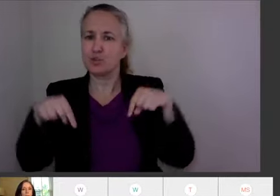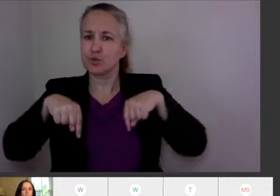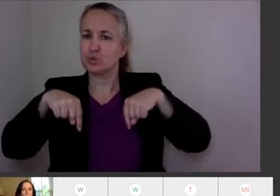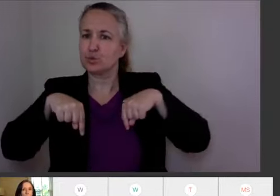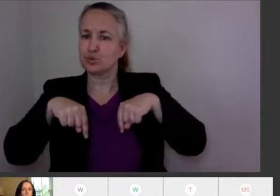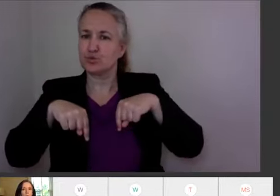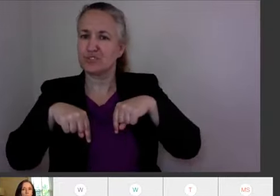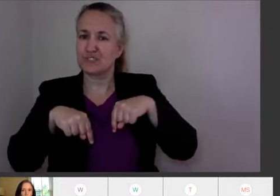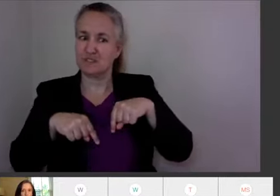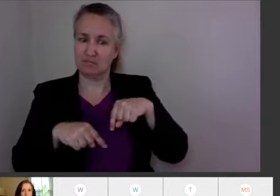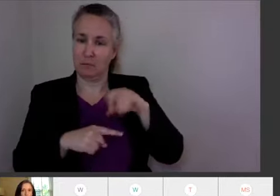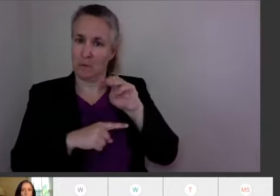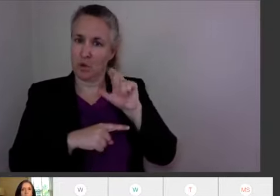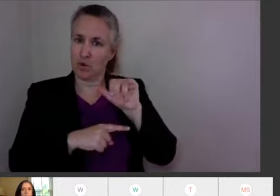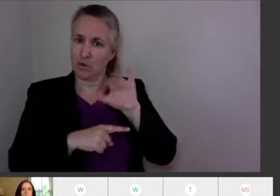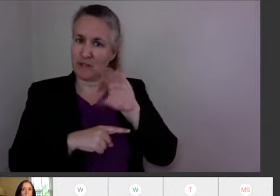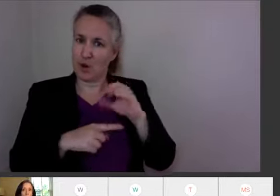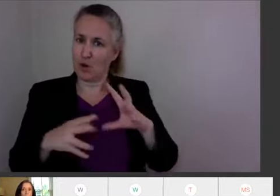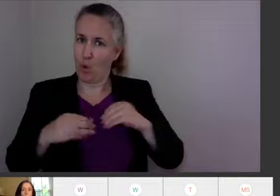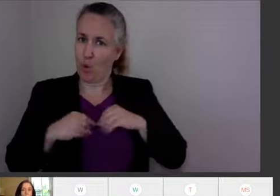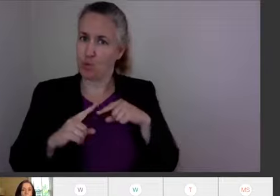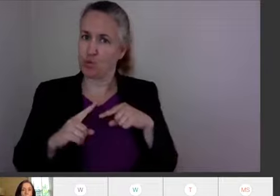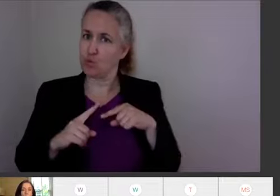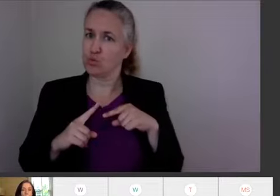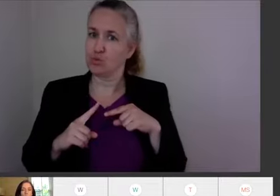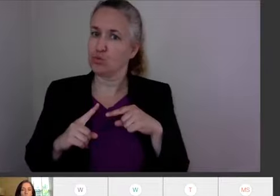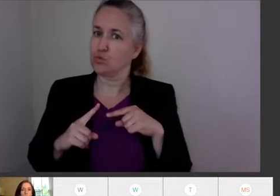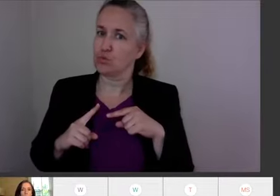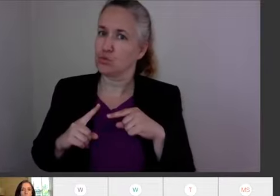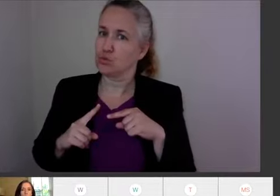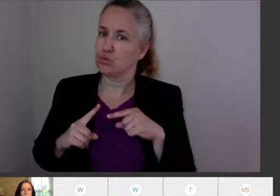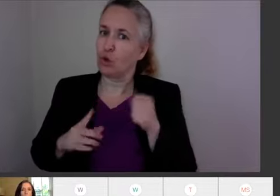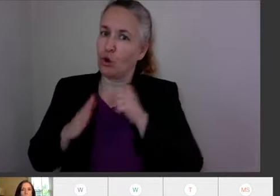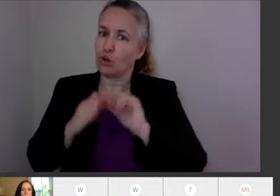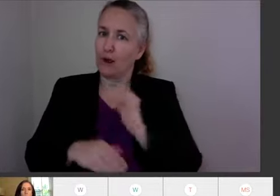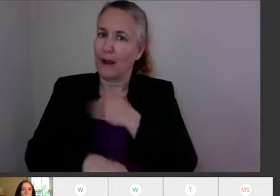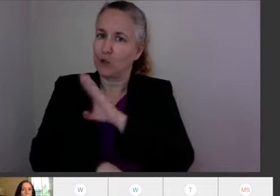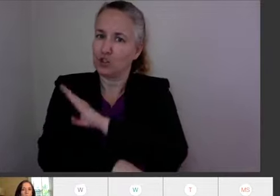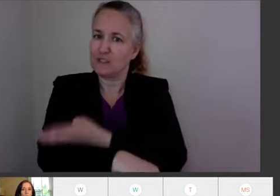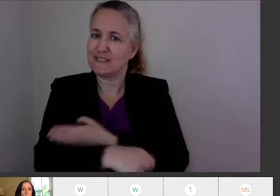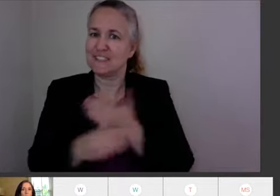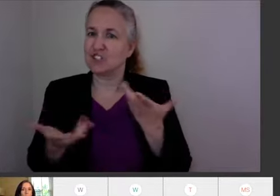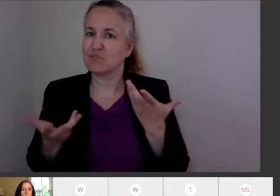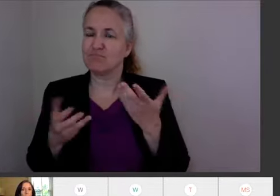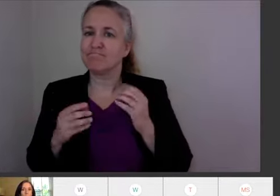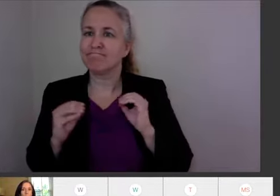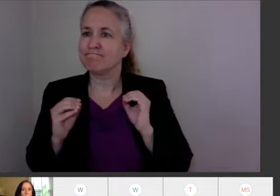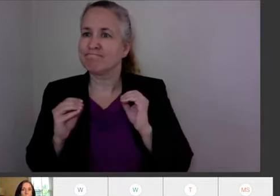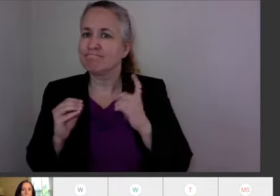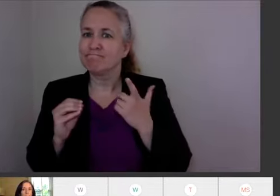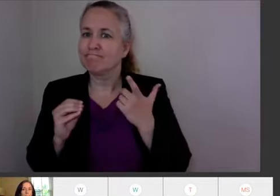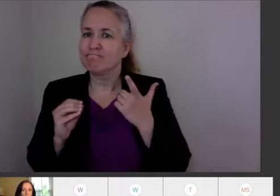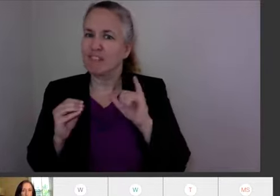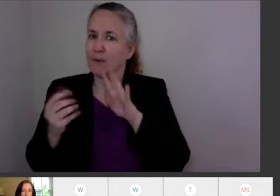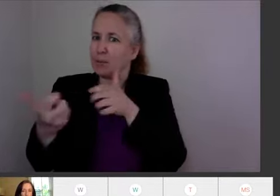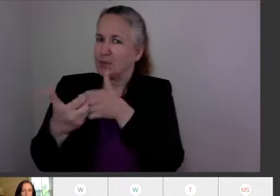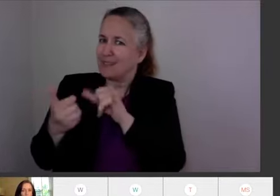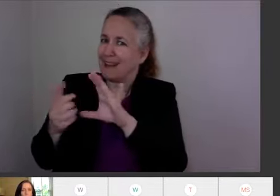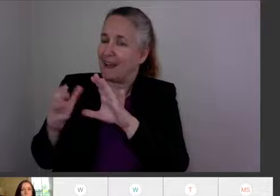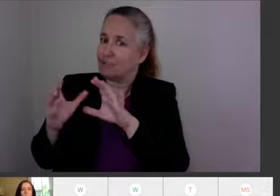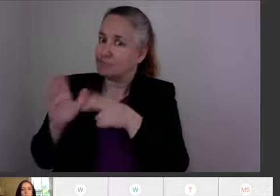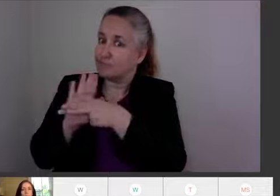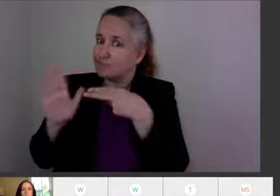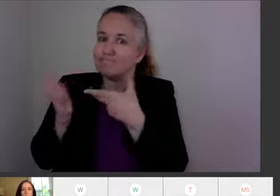the county owns that or that are under our jurisdiction that would fall into that